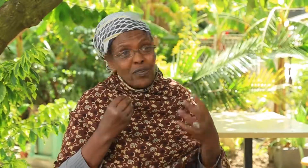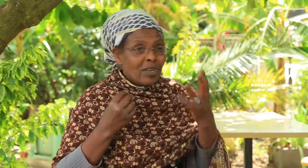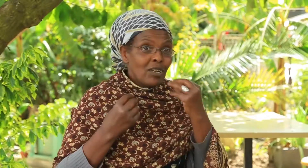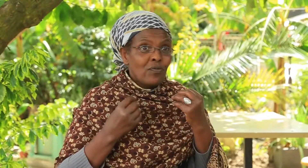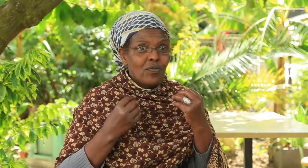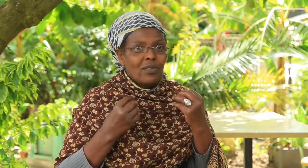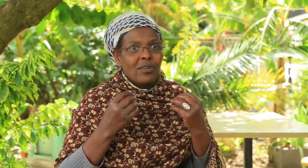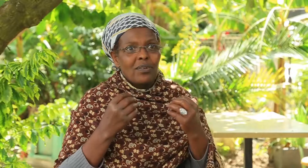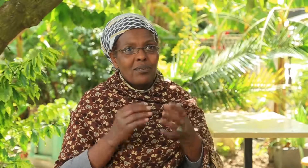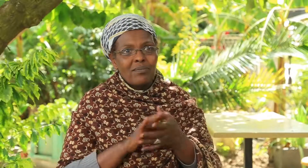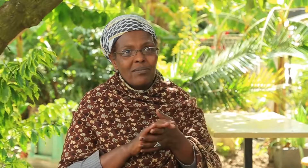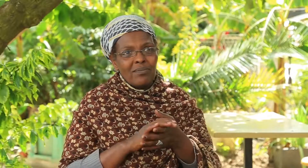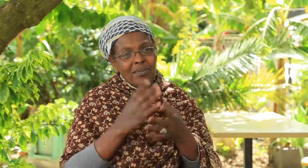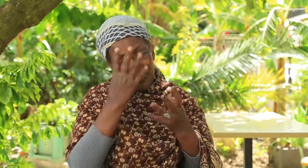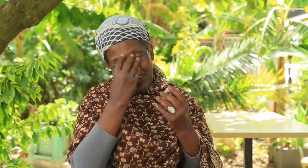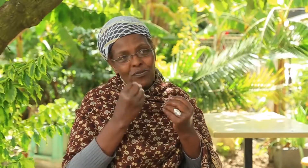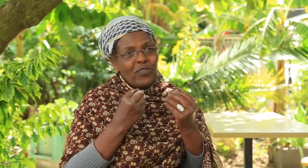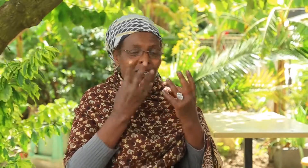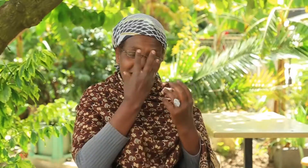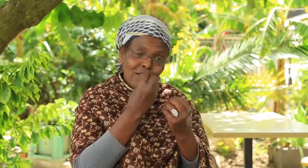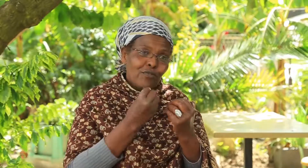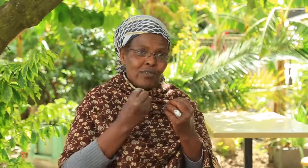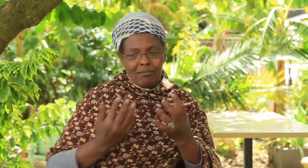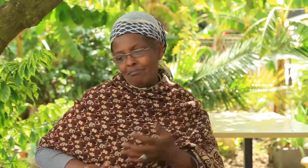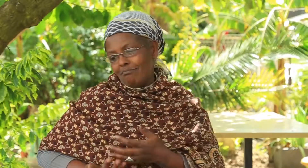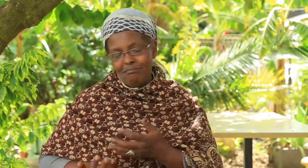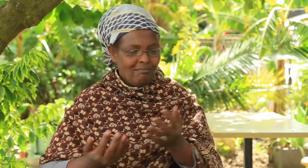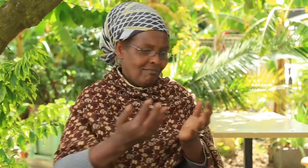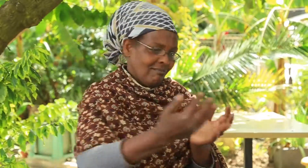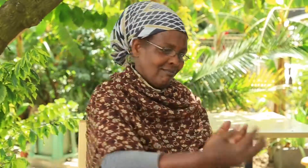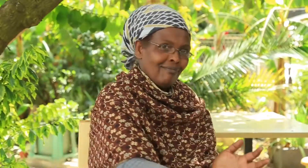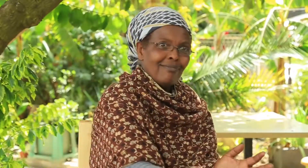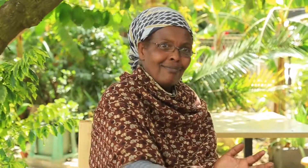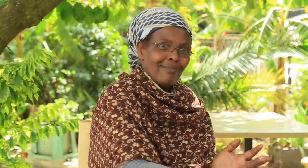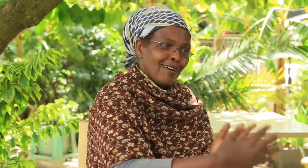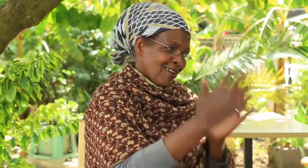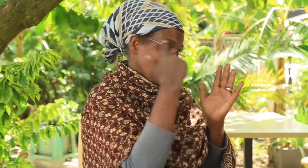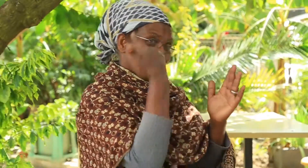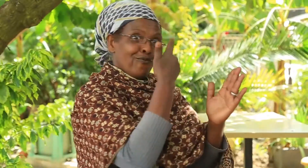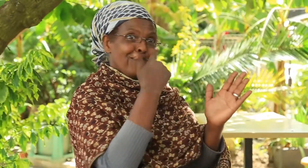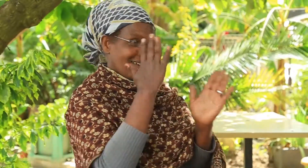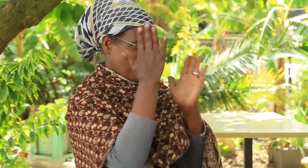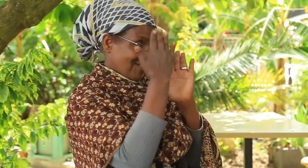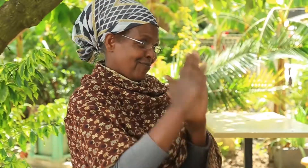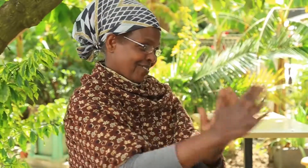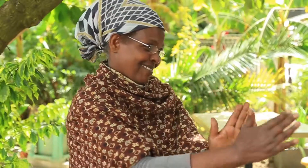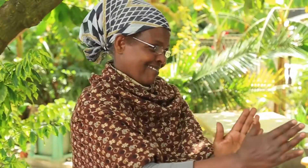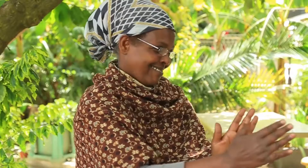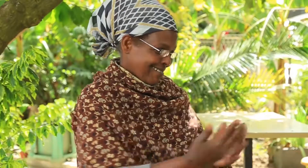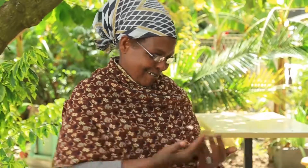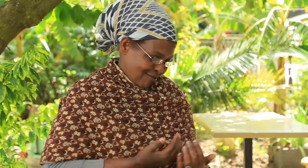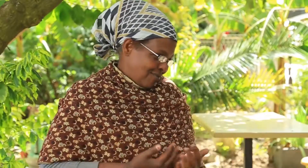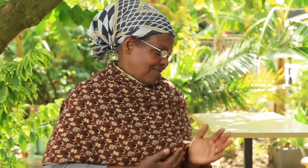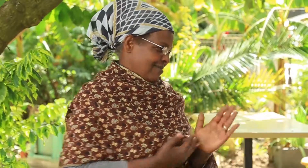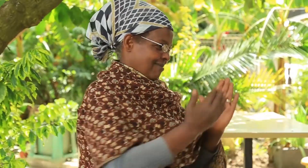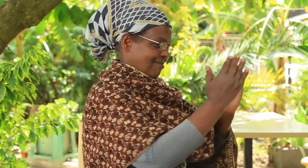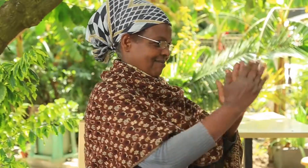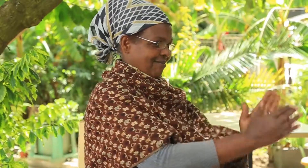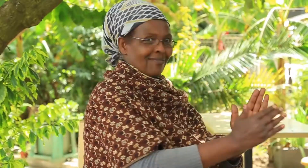one. And when the other one cries, I change it back to the other one. My mother helped me so much. I remember that